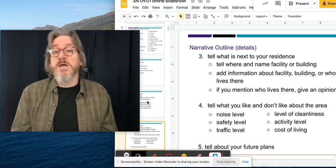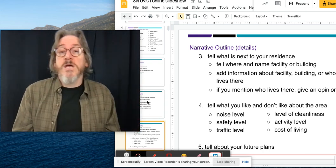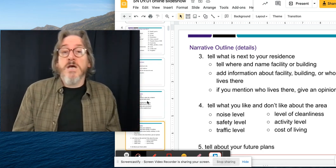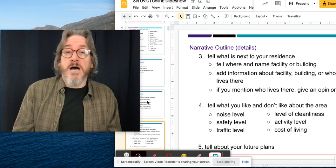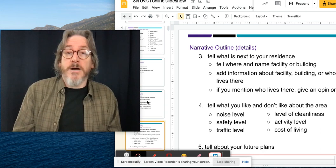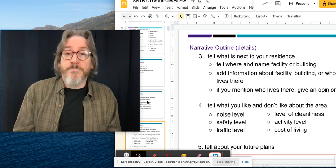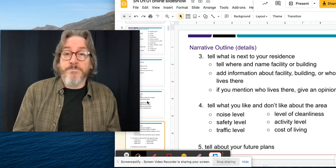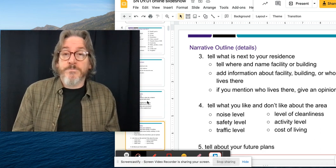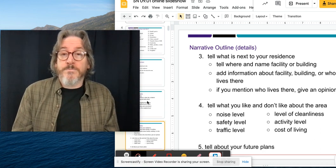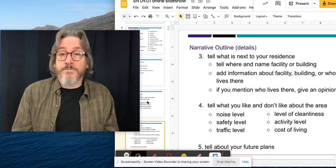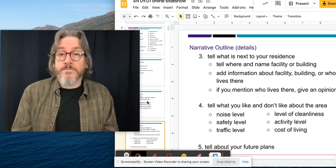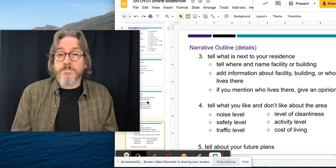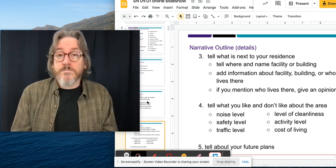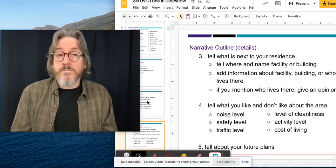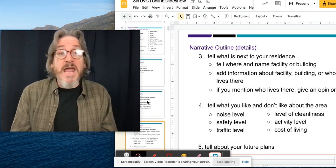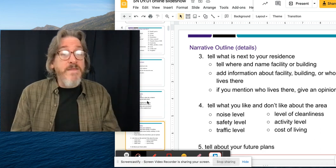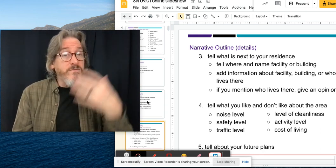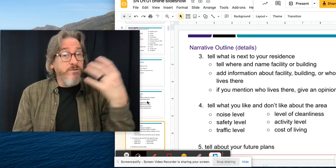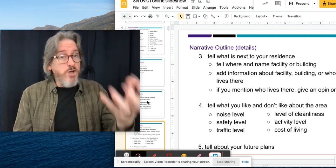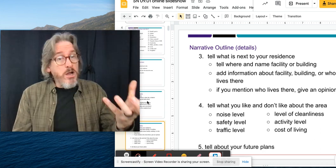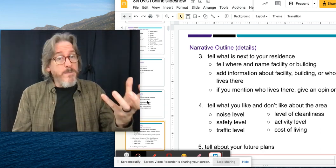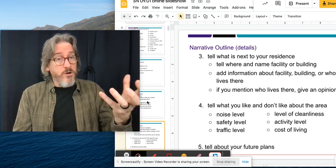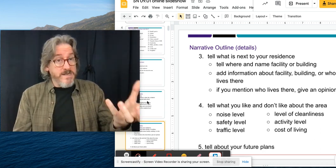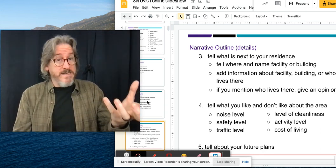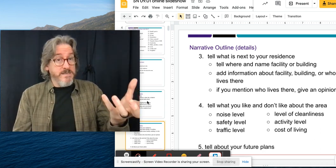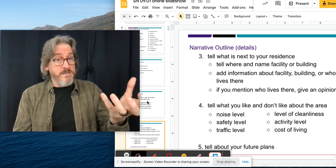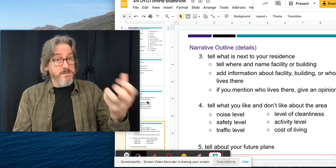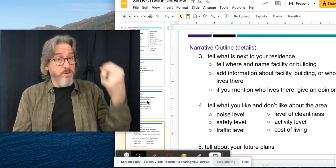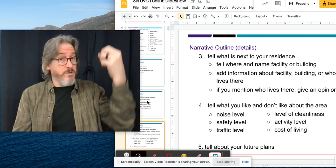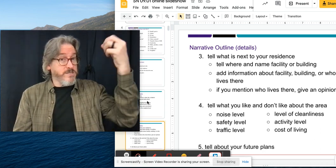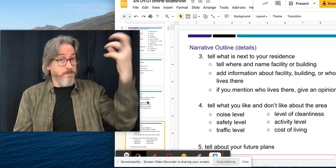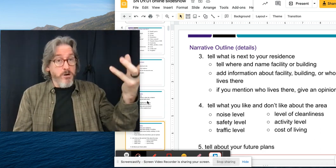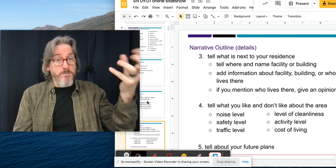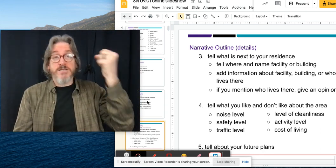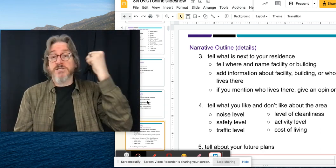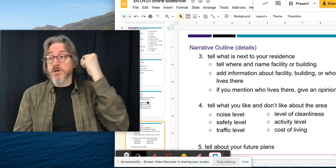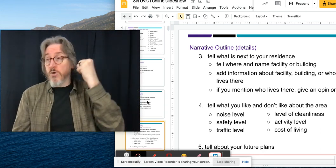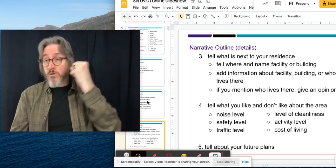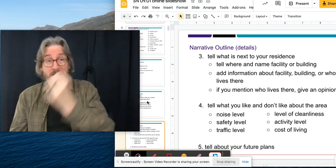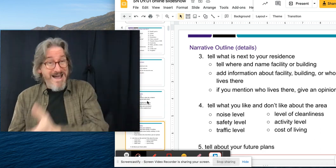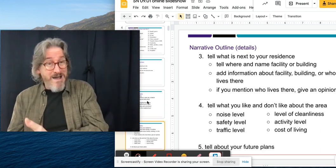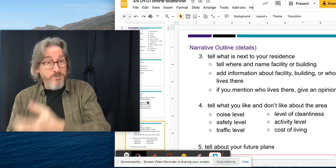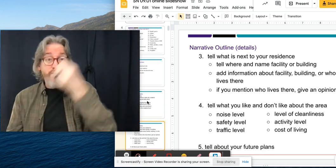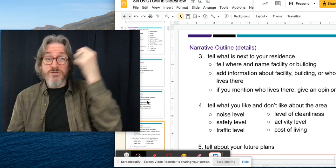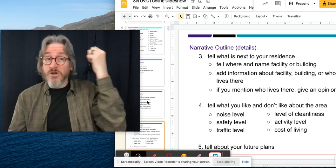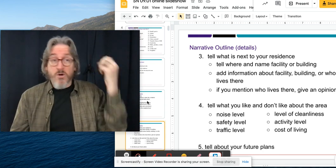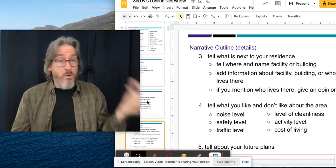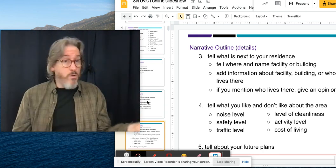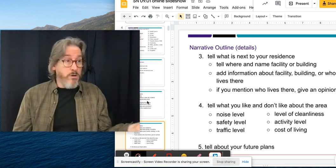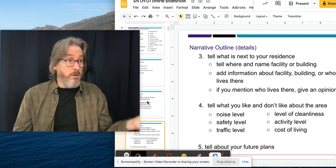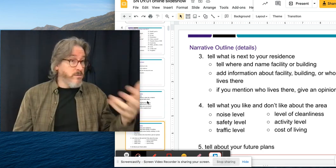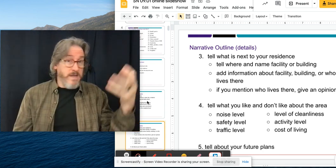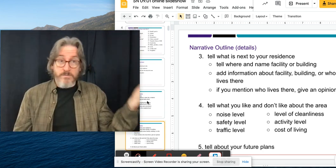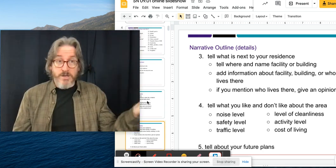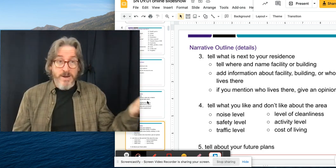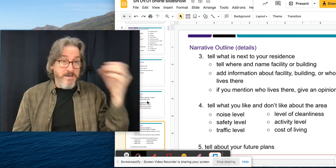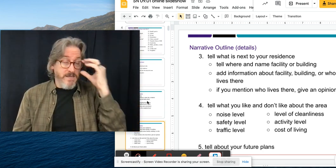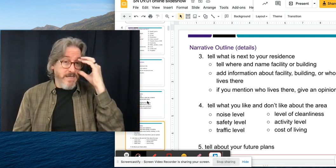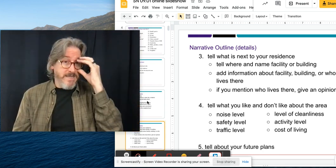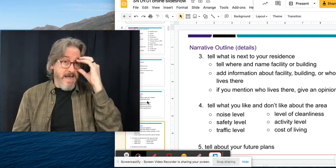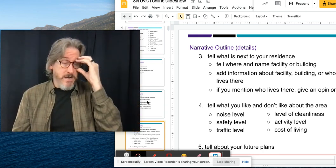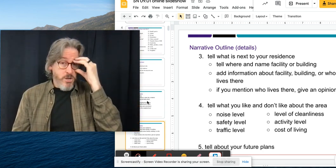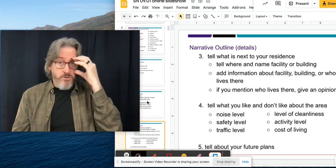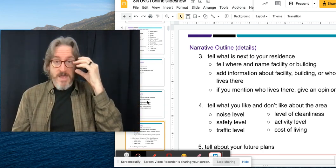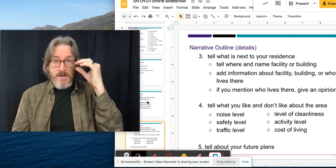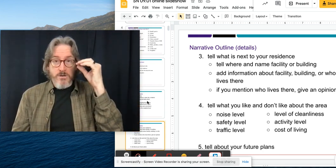serve? And then if you talk about a residence, whether it's apartments or a house or anything